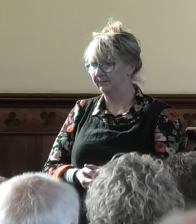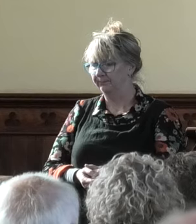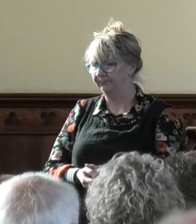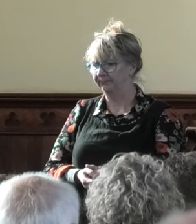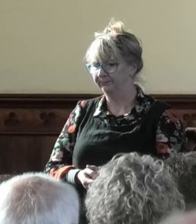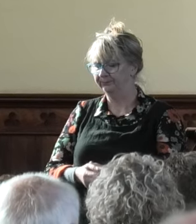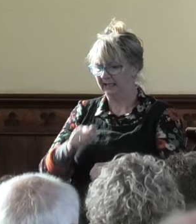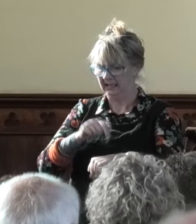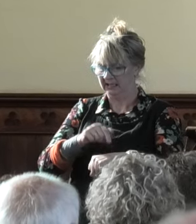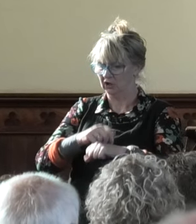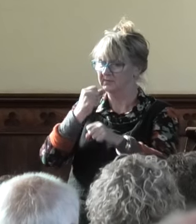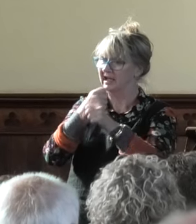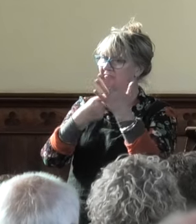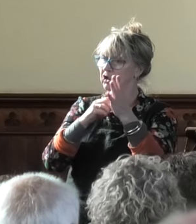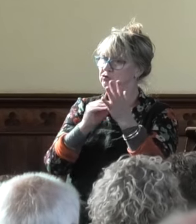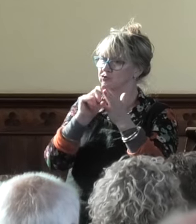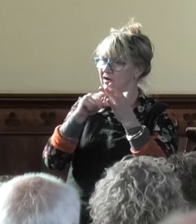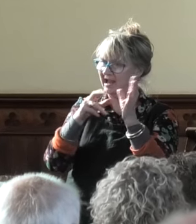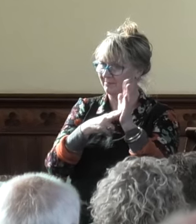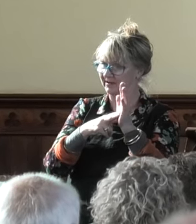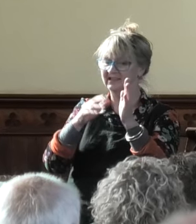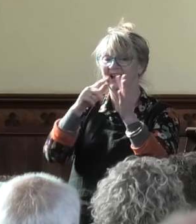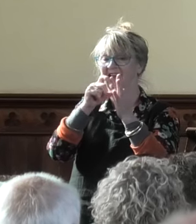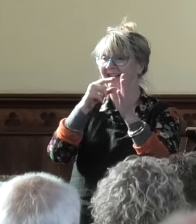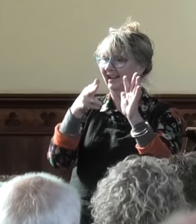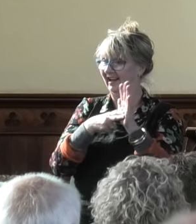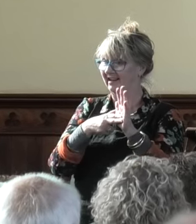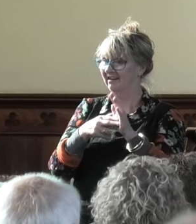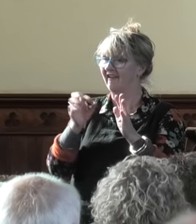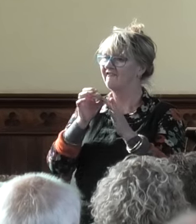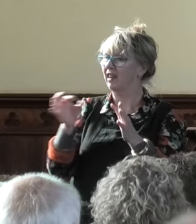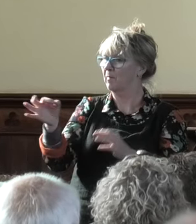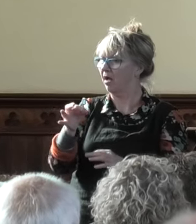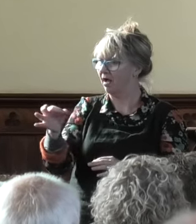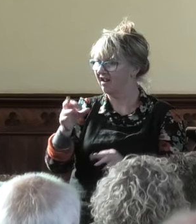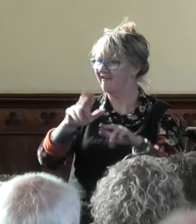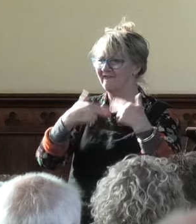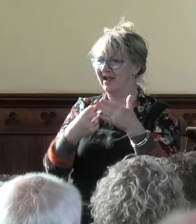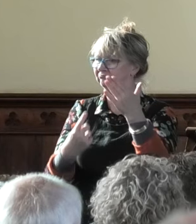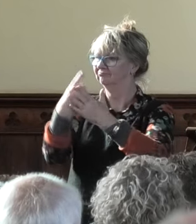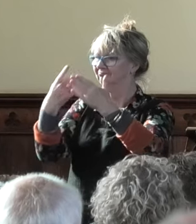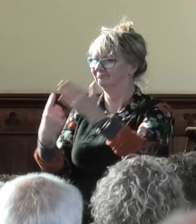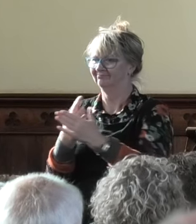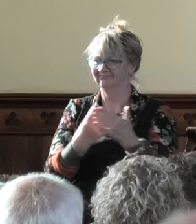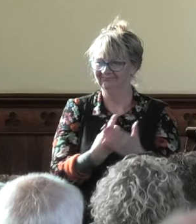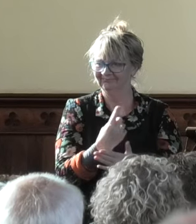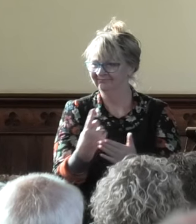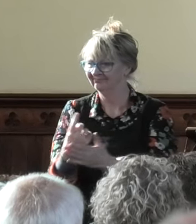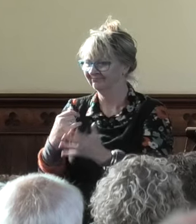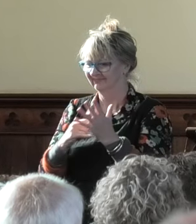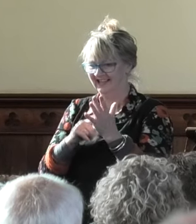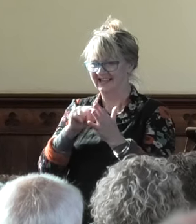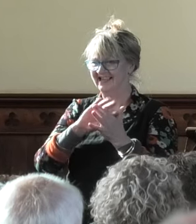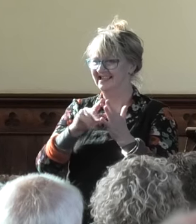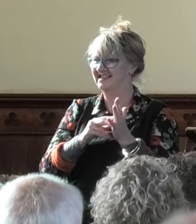There was times in the Grampians, Eden, Marimbula, Phillip Island, or family events. They all feature powerfully in Stephen's